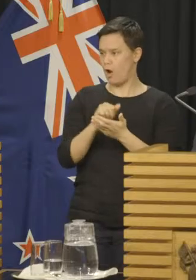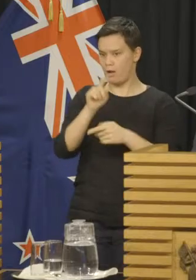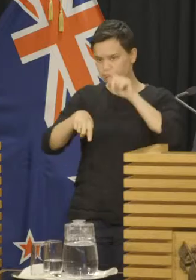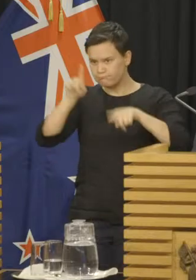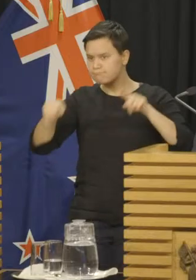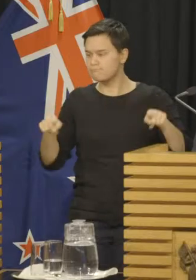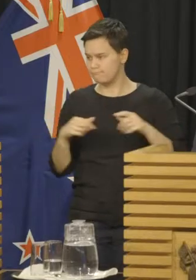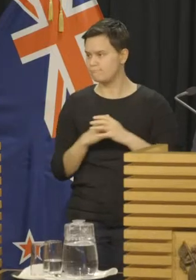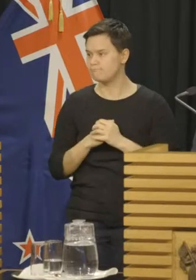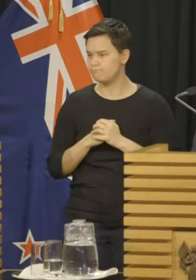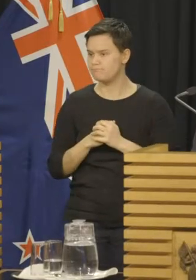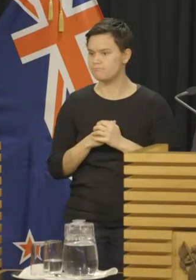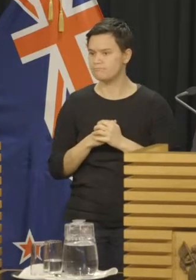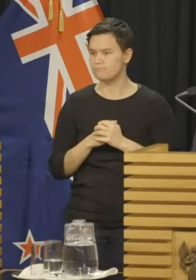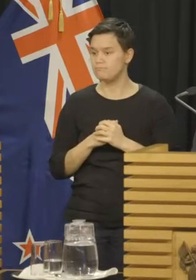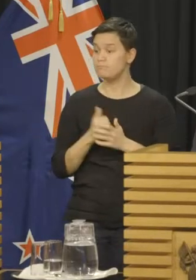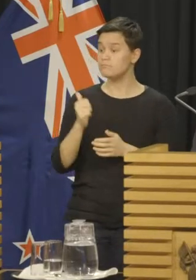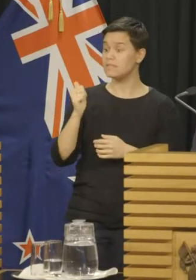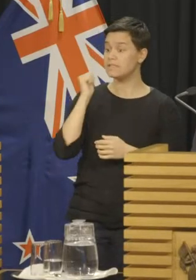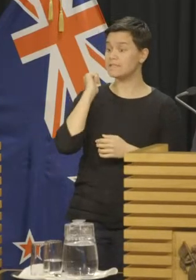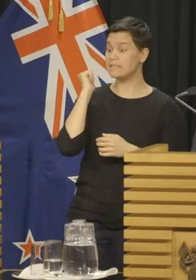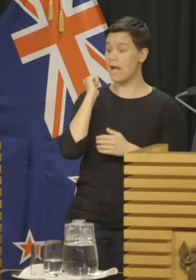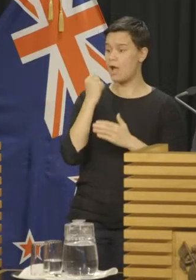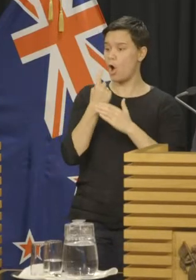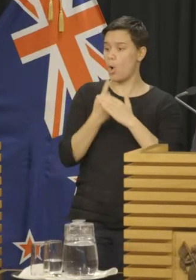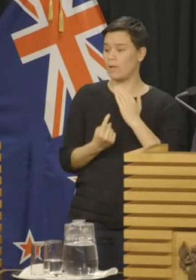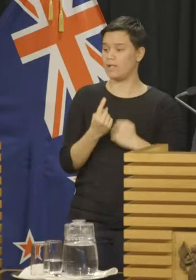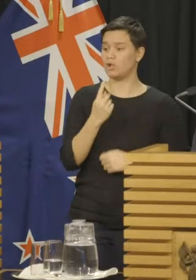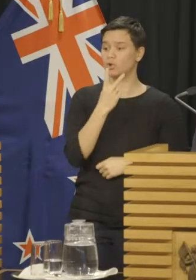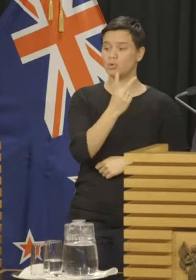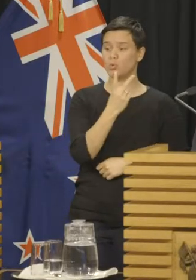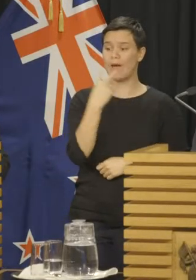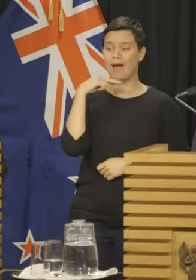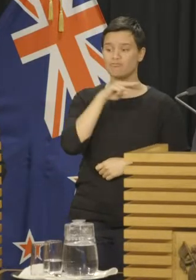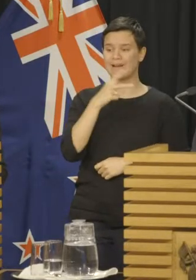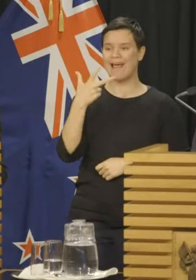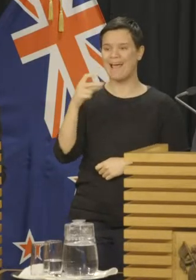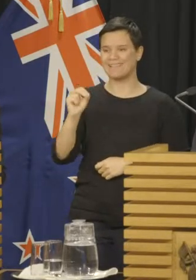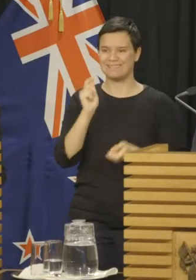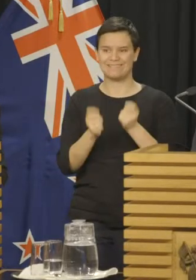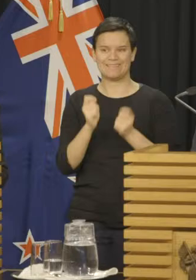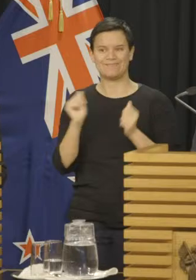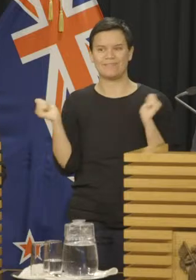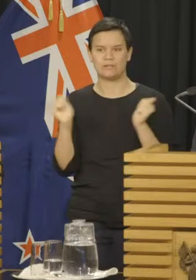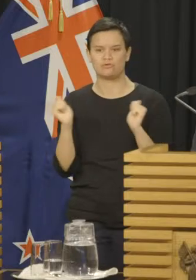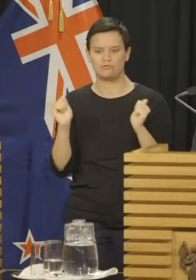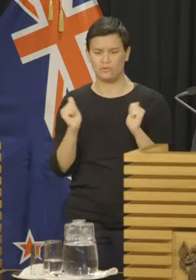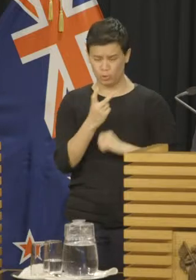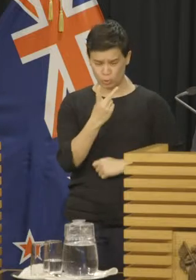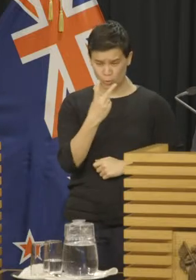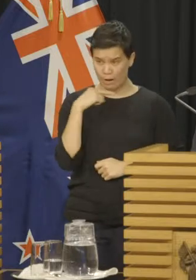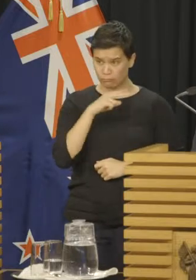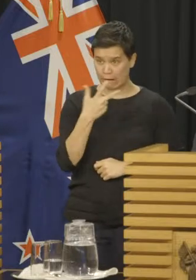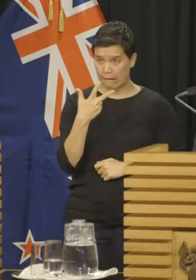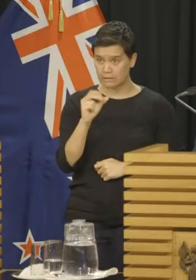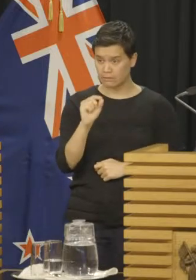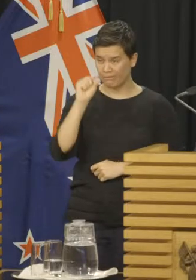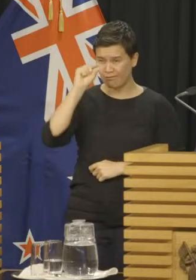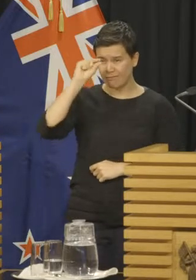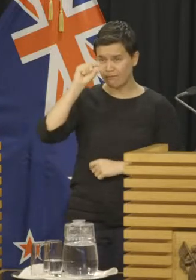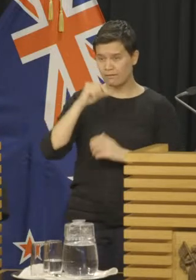people were tested in the community yesterday, though. It's so significantly below that 4,000 number. How do I'm we going to jump actually in.